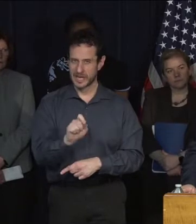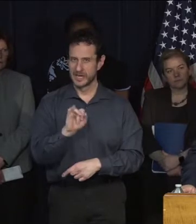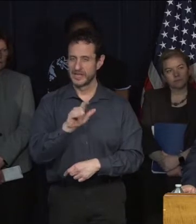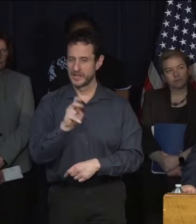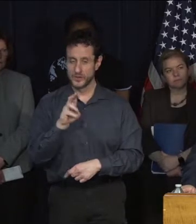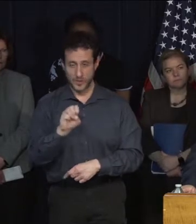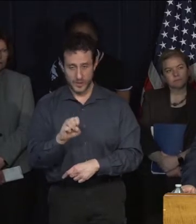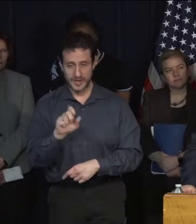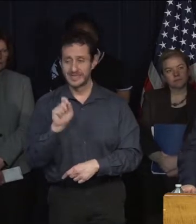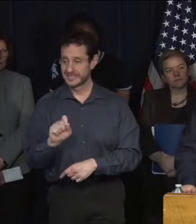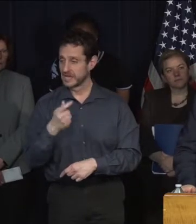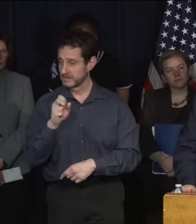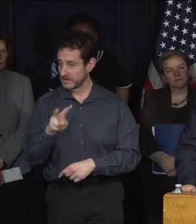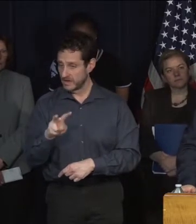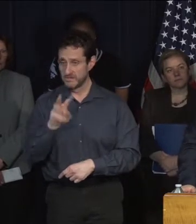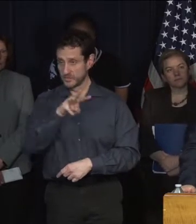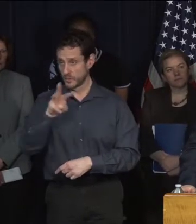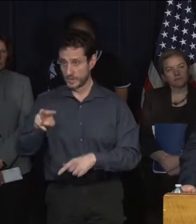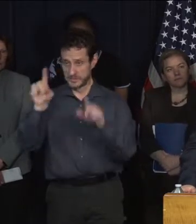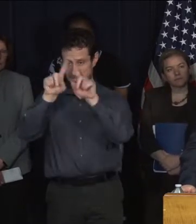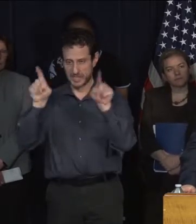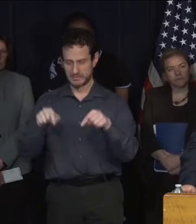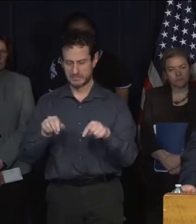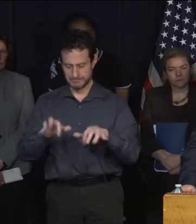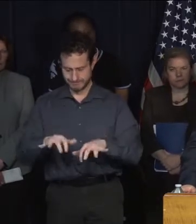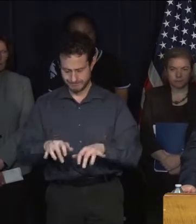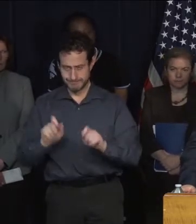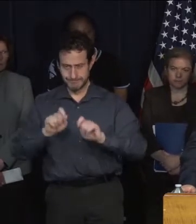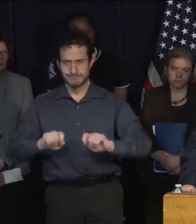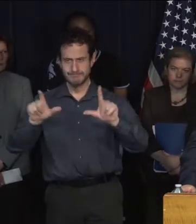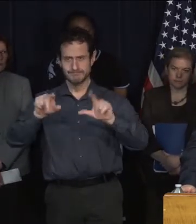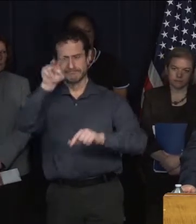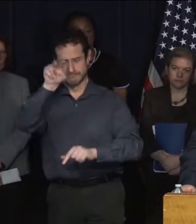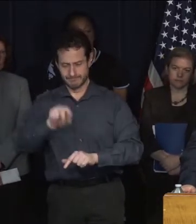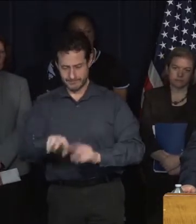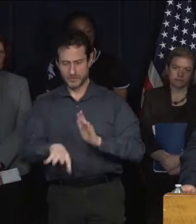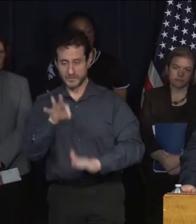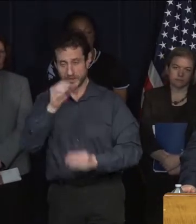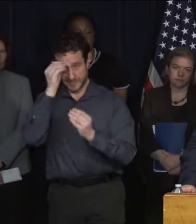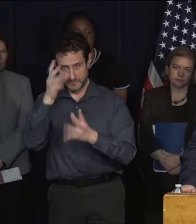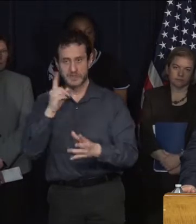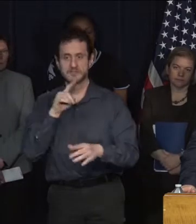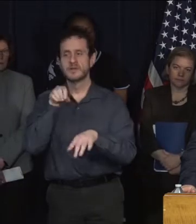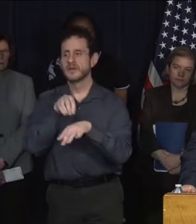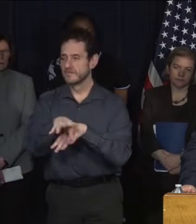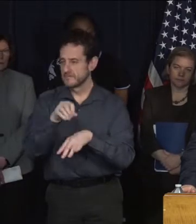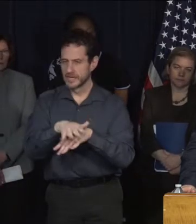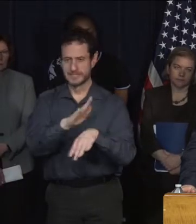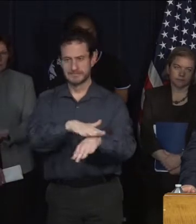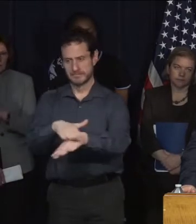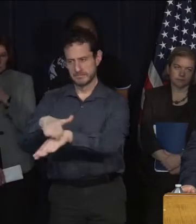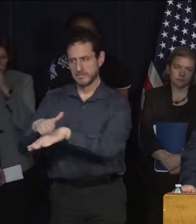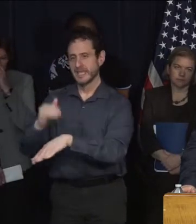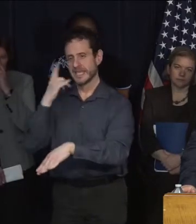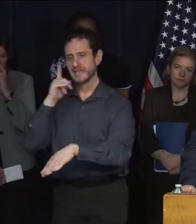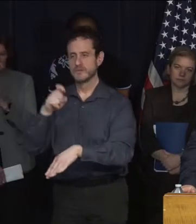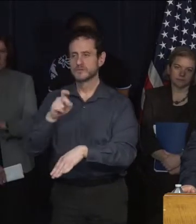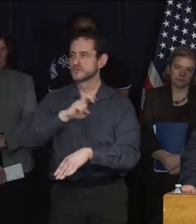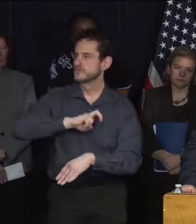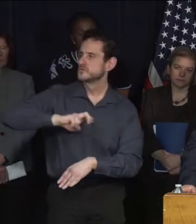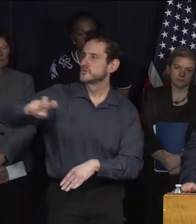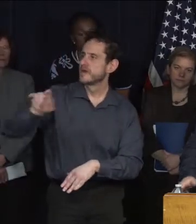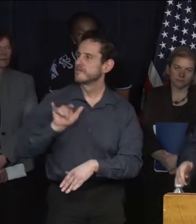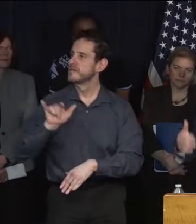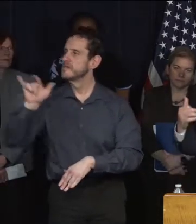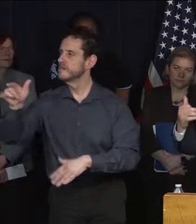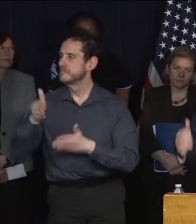dph.illinois.gov website, you can find the information about the advisories that are out there about whether or not you should travel,